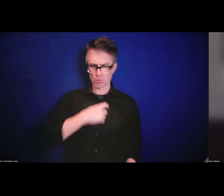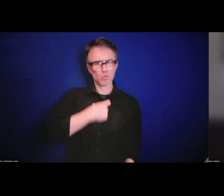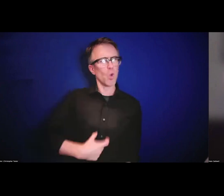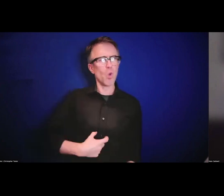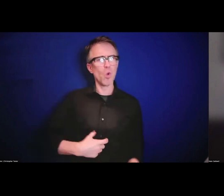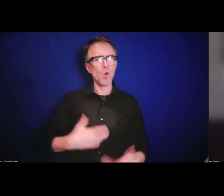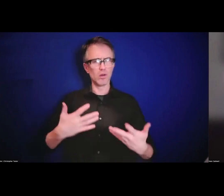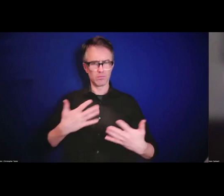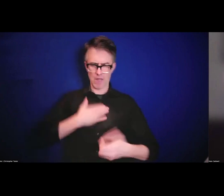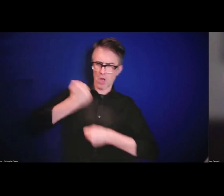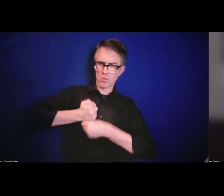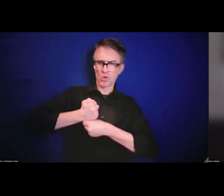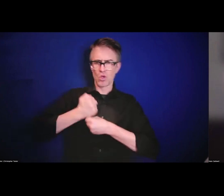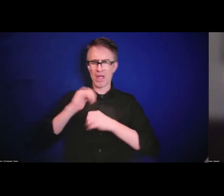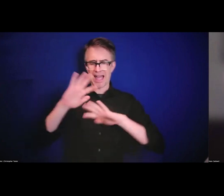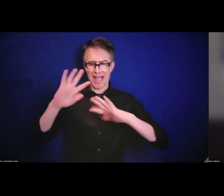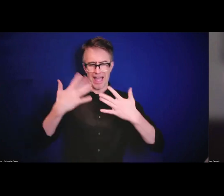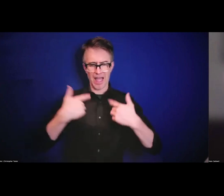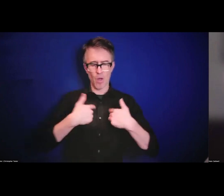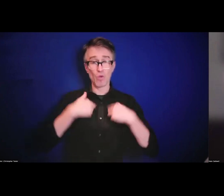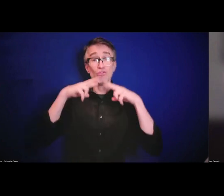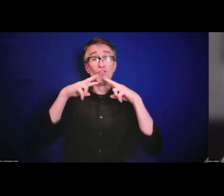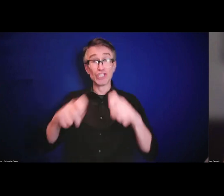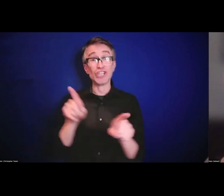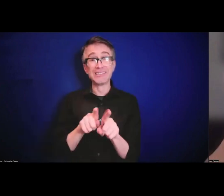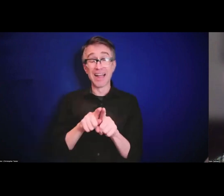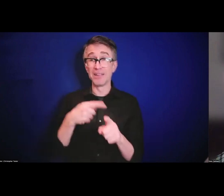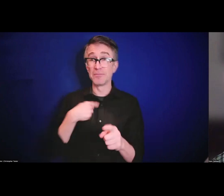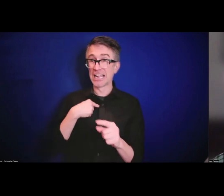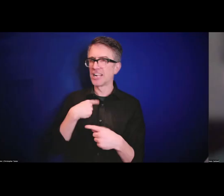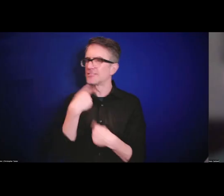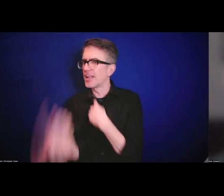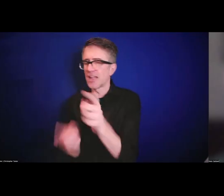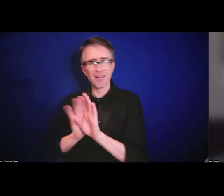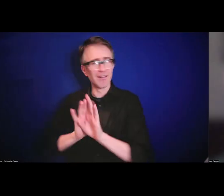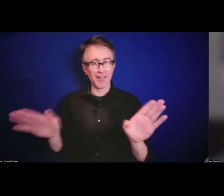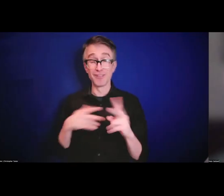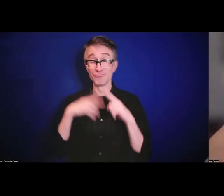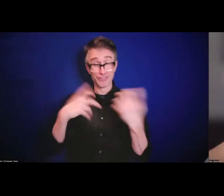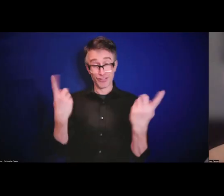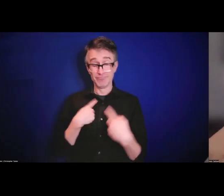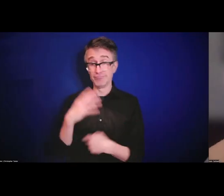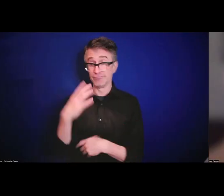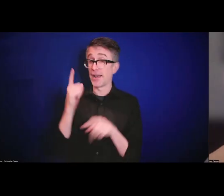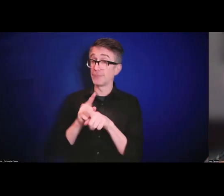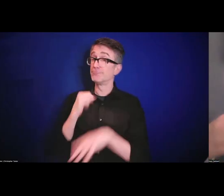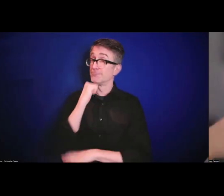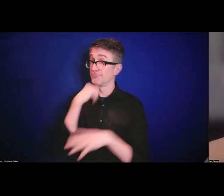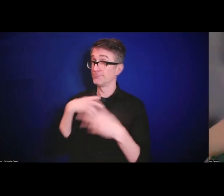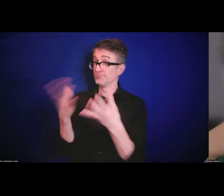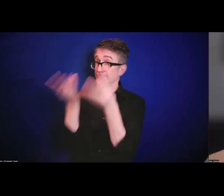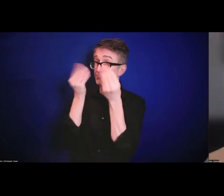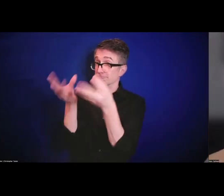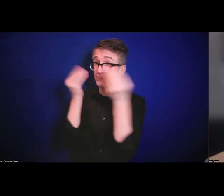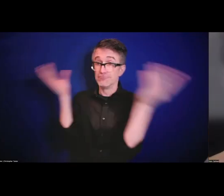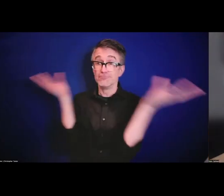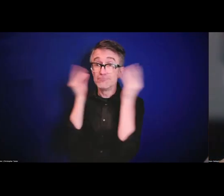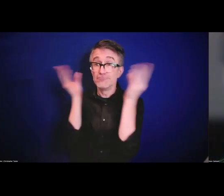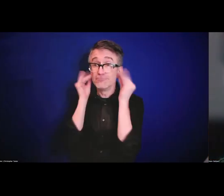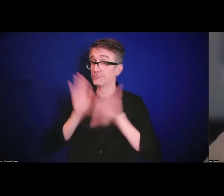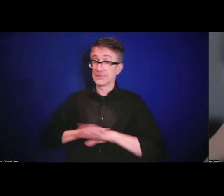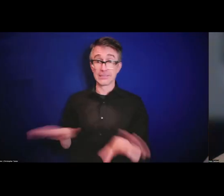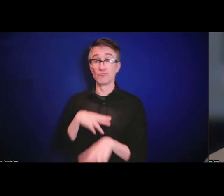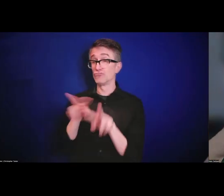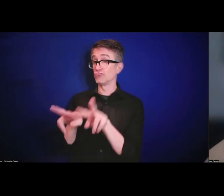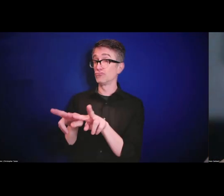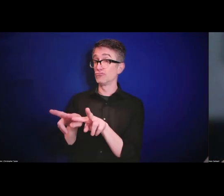them to make meaning for themselves. And, it's really embodying your role as a tool, right? We